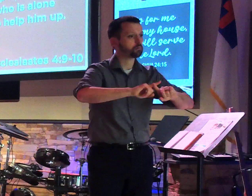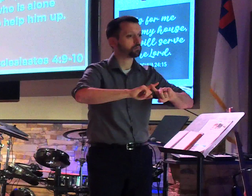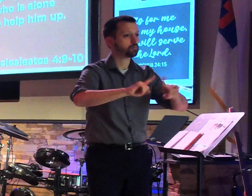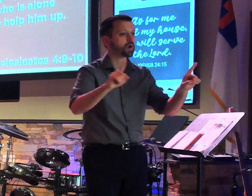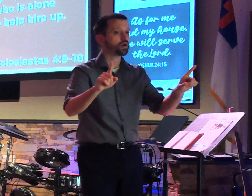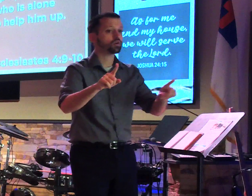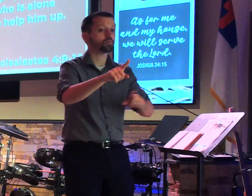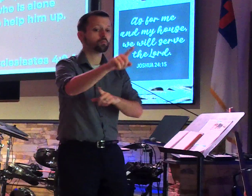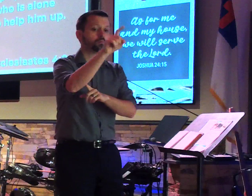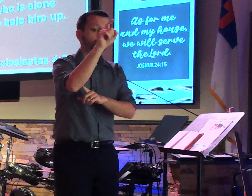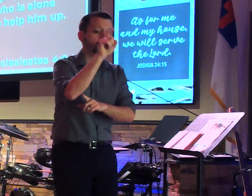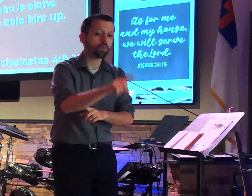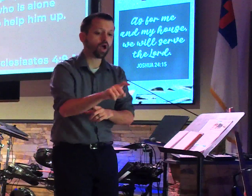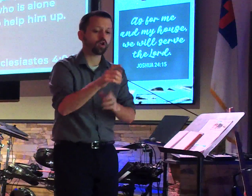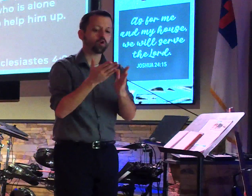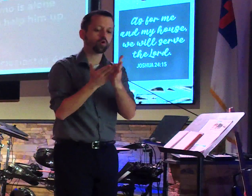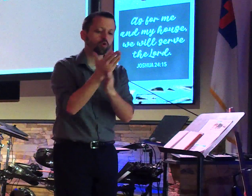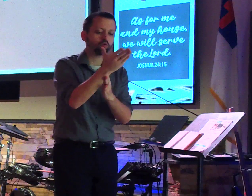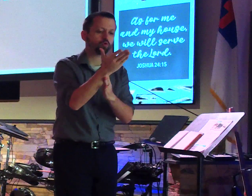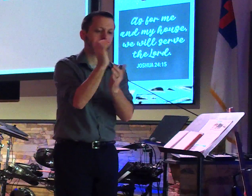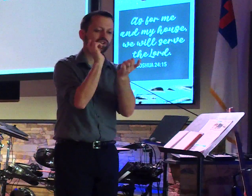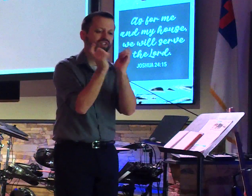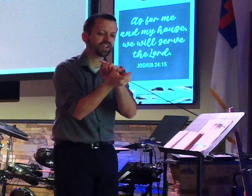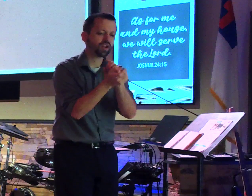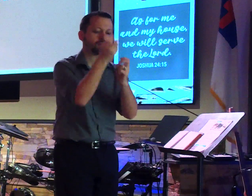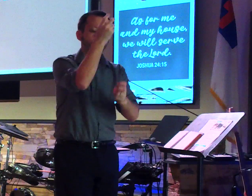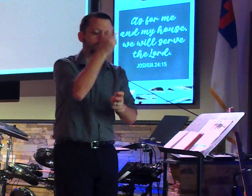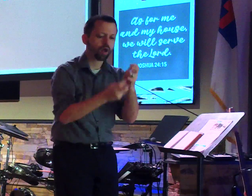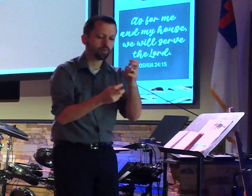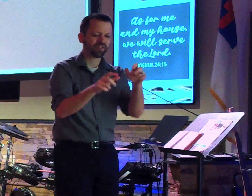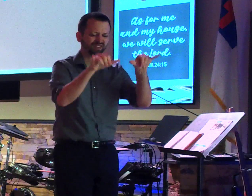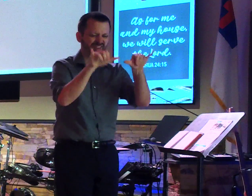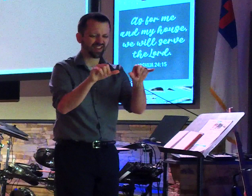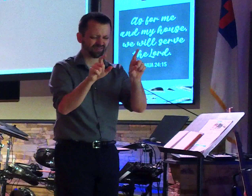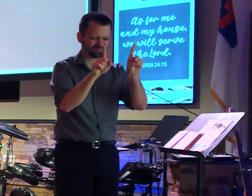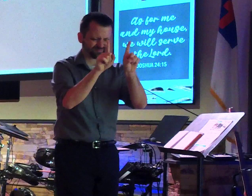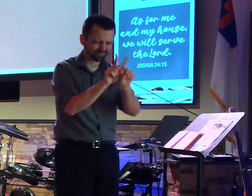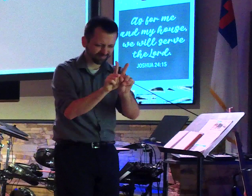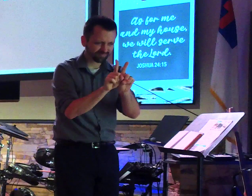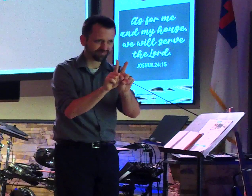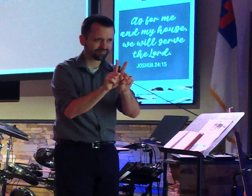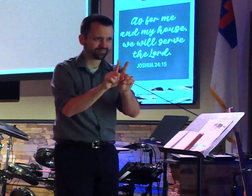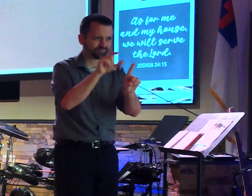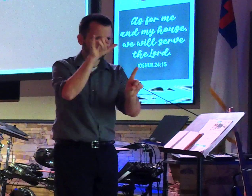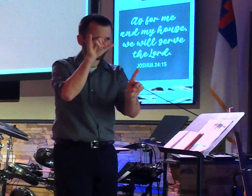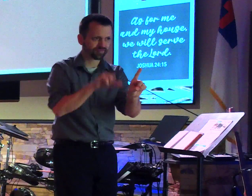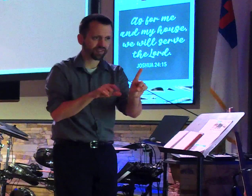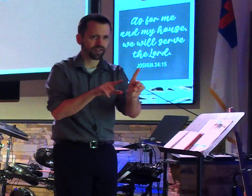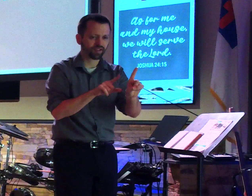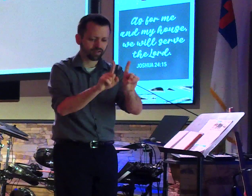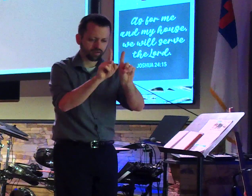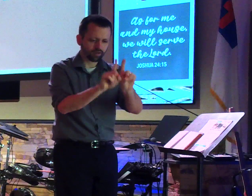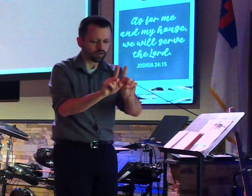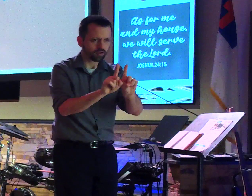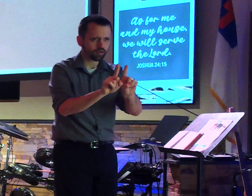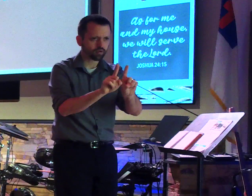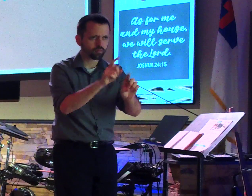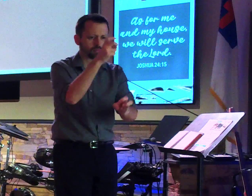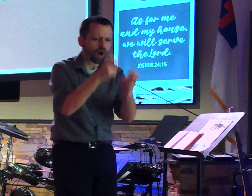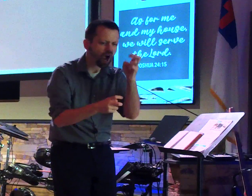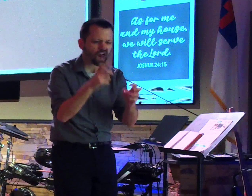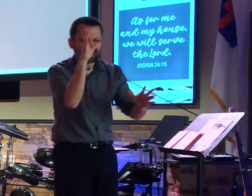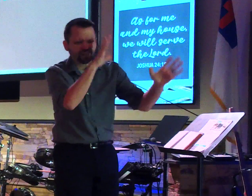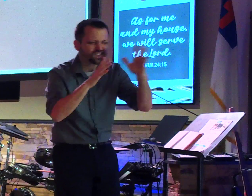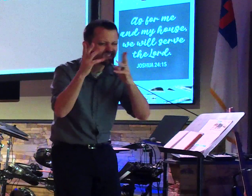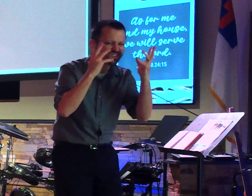go through change and trials together. Be together. Be together. Listen,